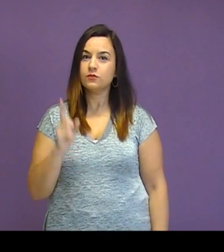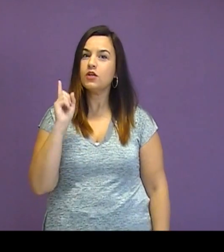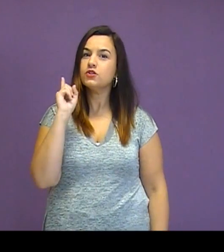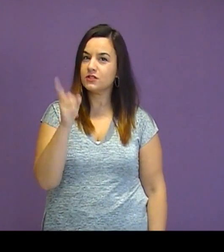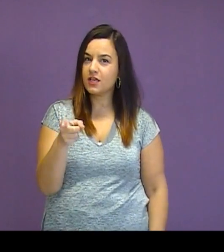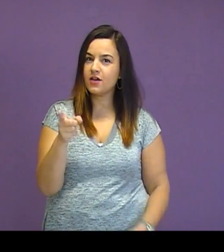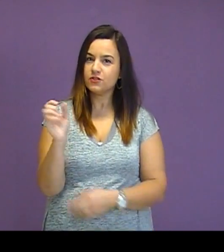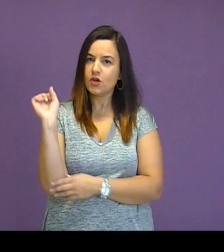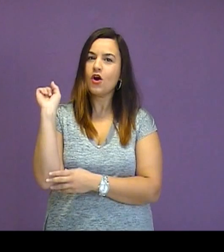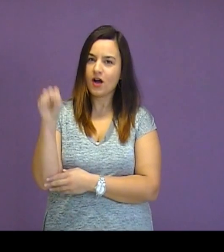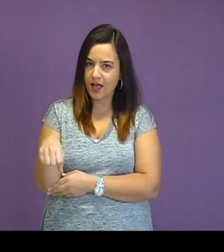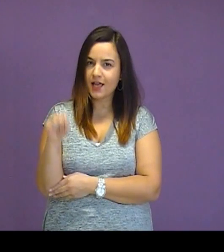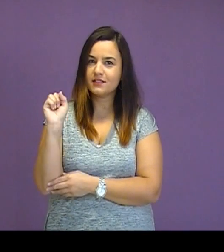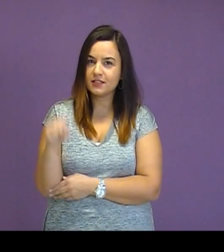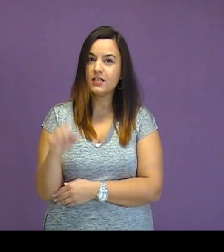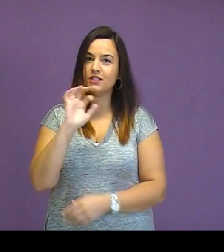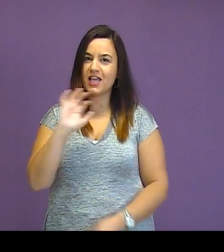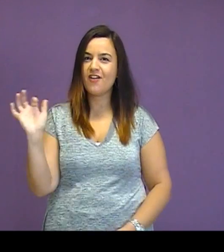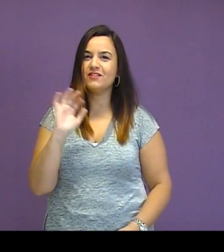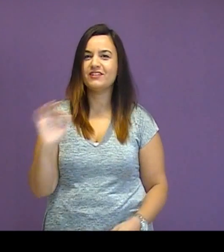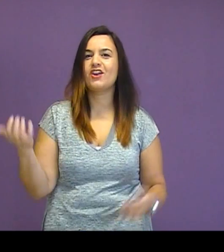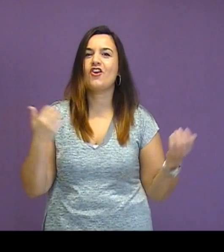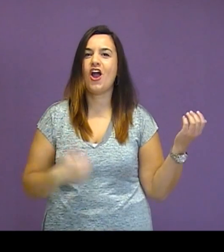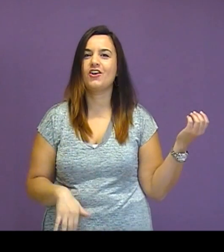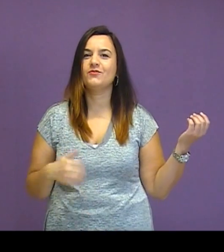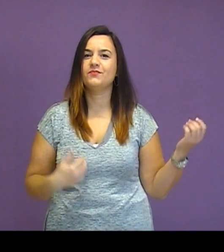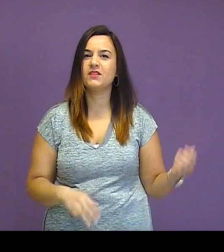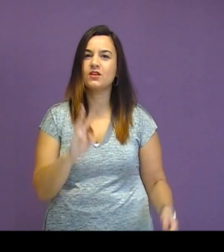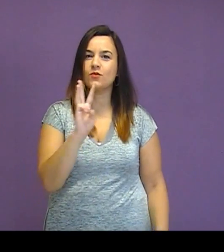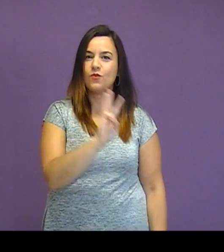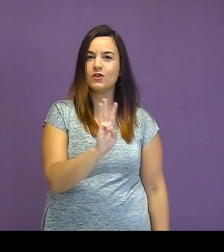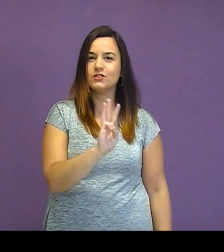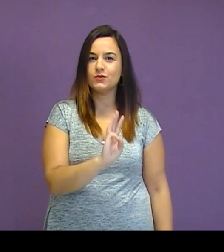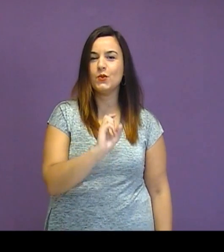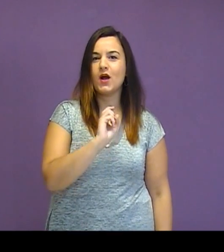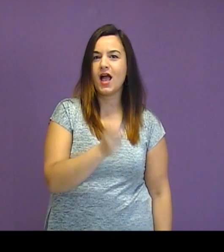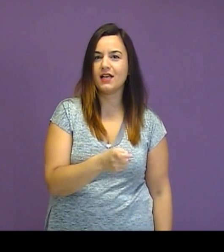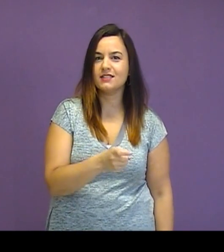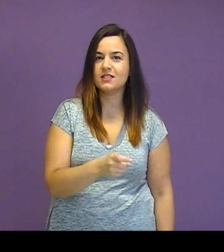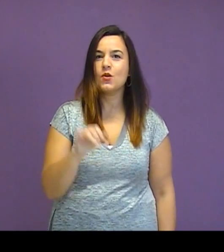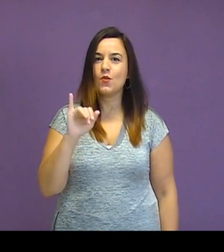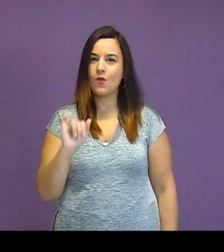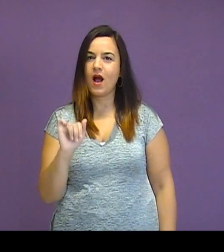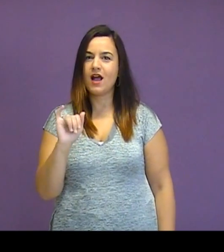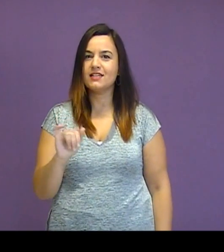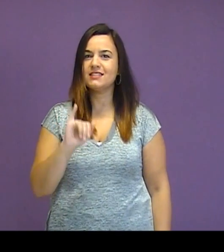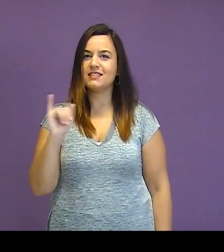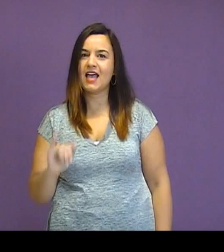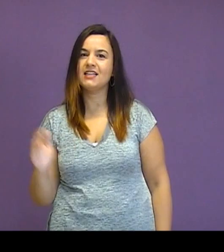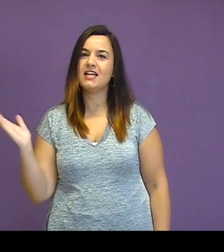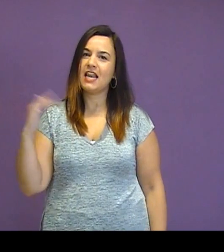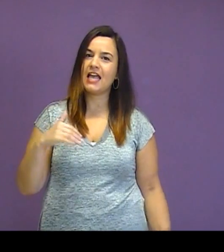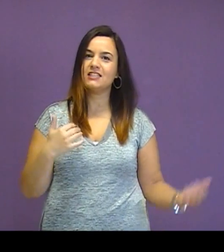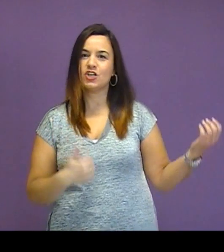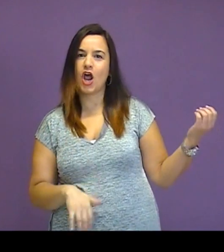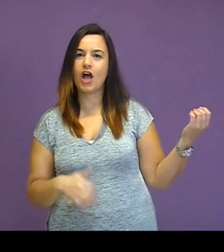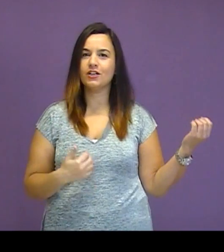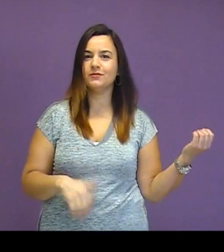nod your head. The alphabet rock. W, X, Y, and Z. Let's rock,